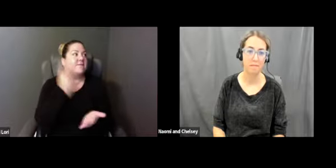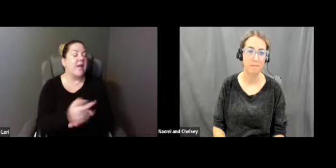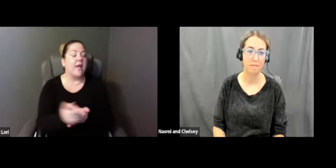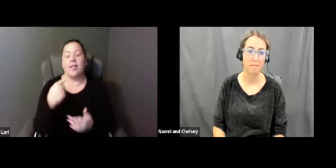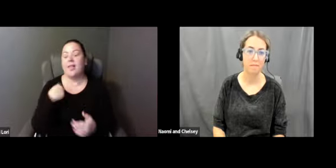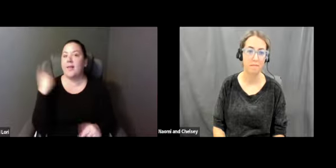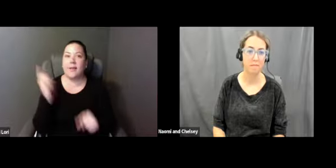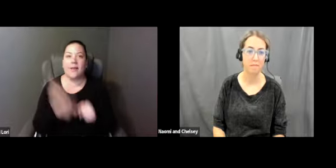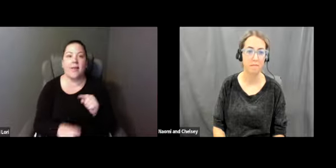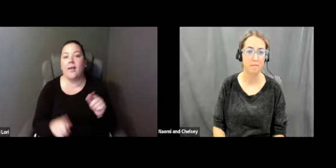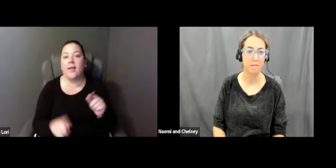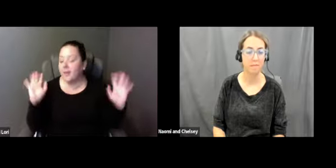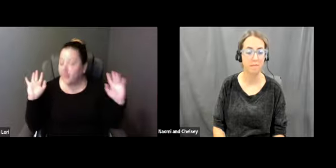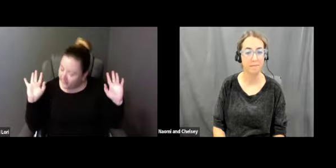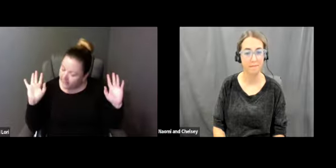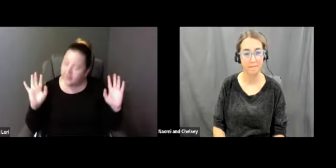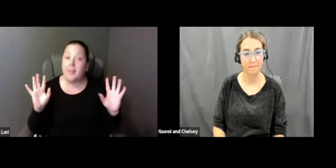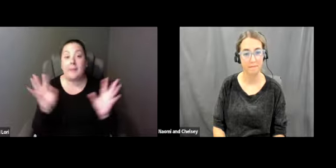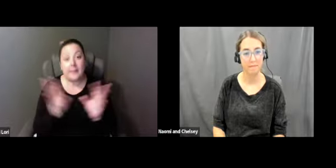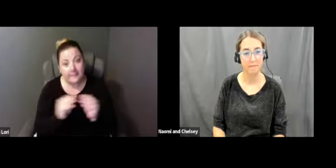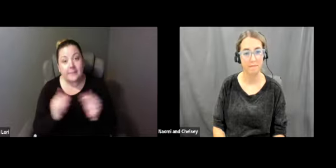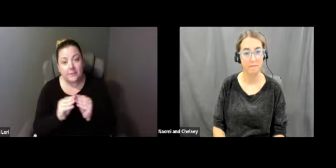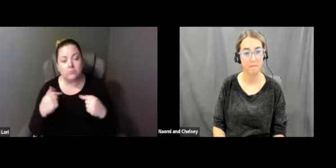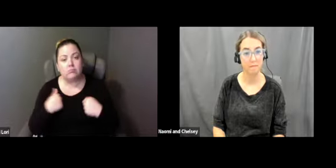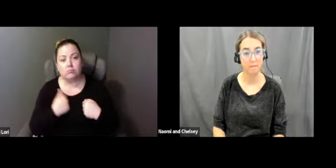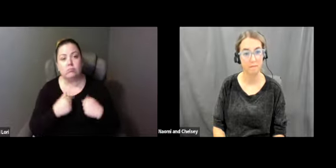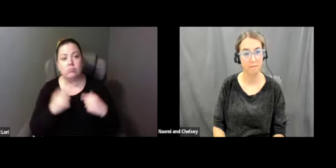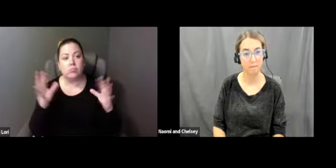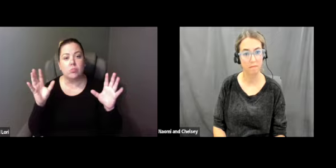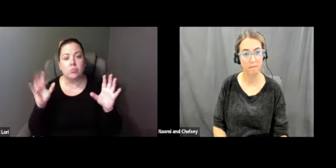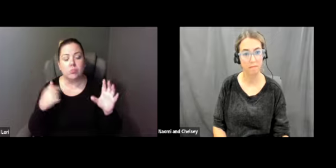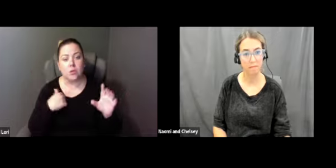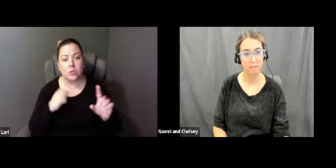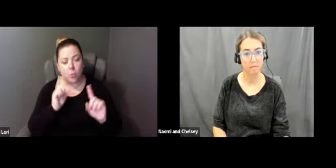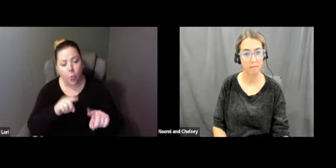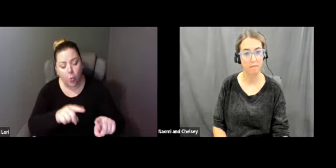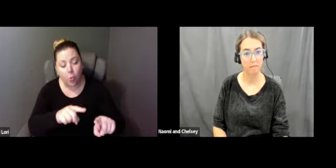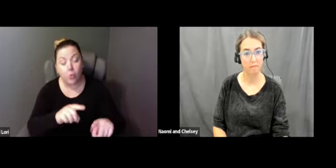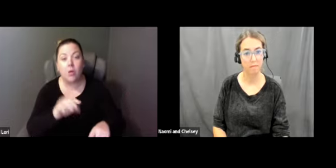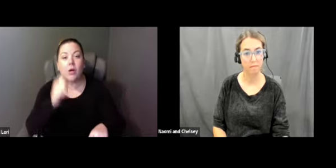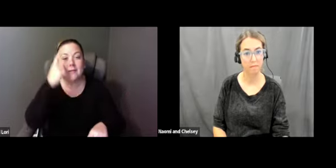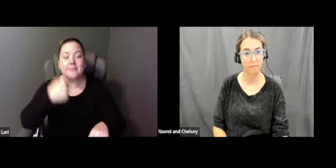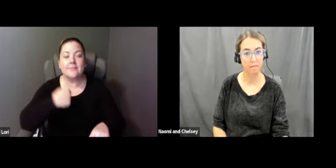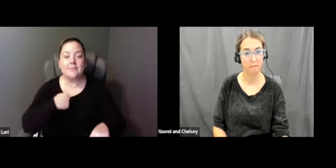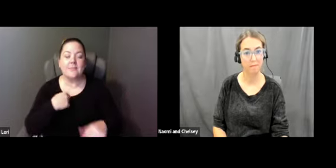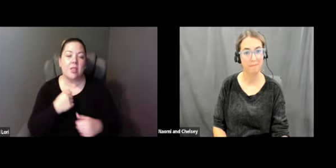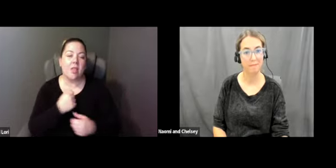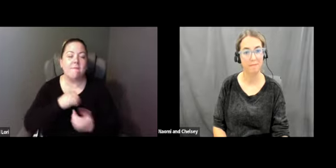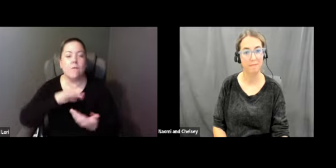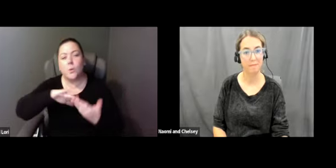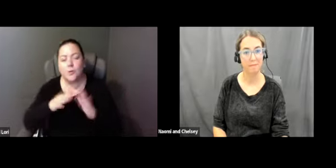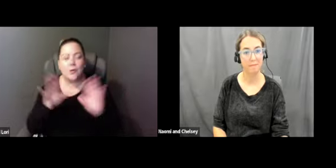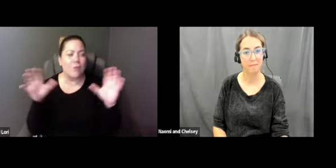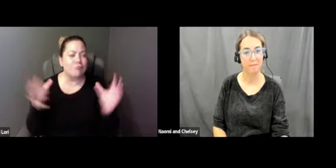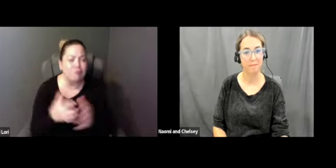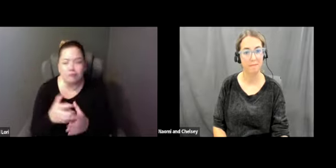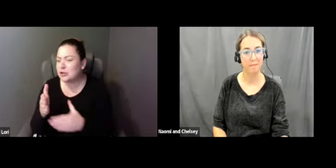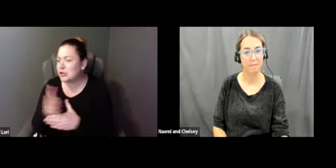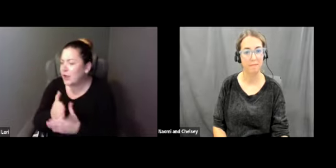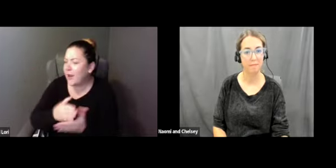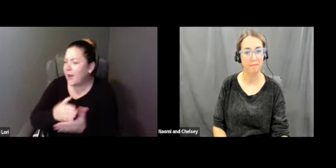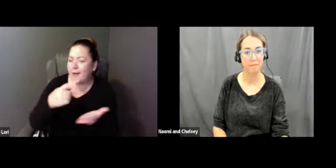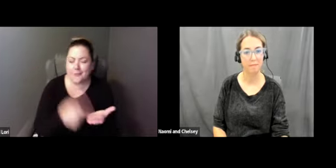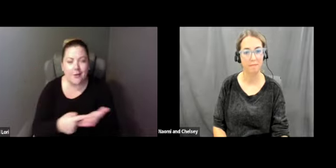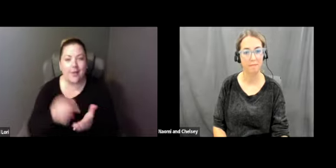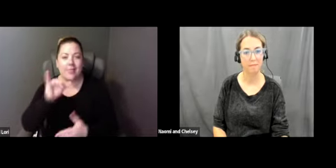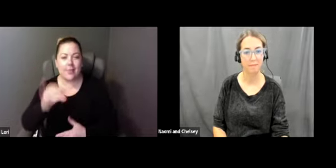meetings. And I enjoy like group conversation. That's really how I learned. And so I thought like, oh, I like this part.